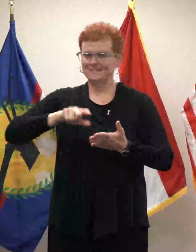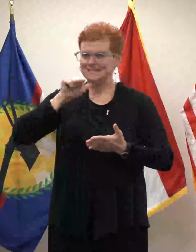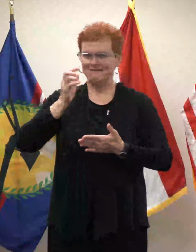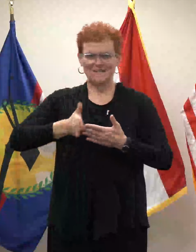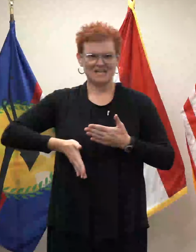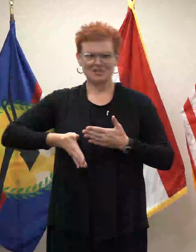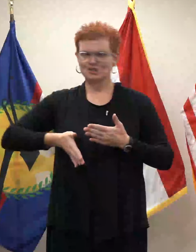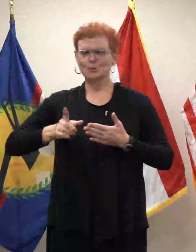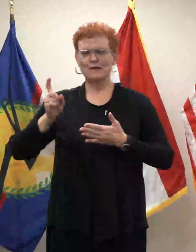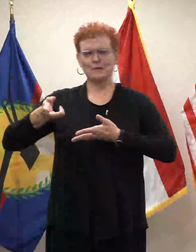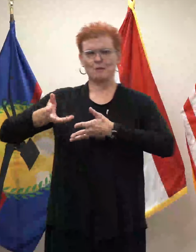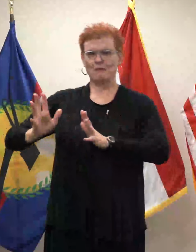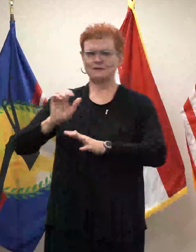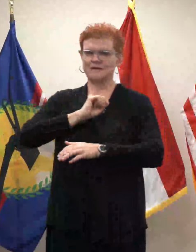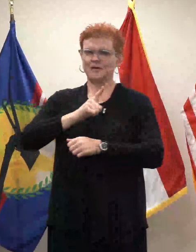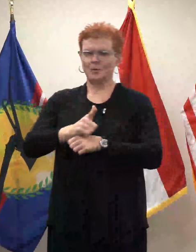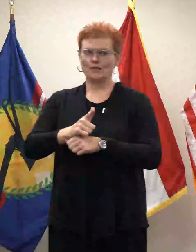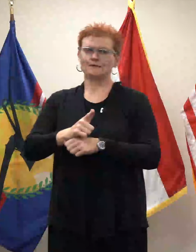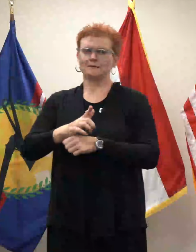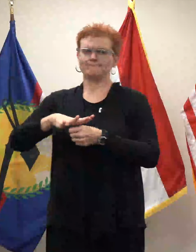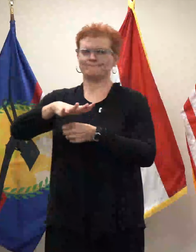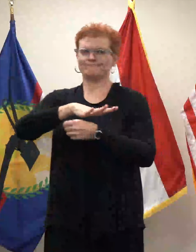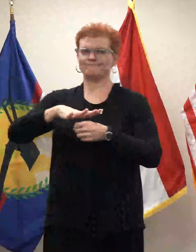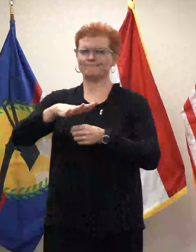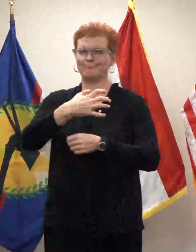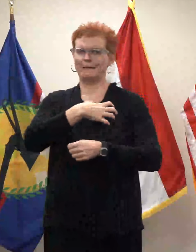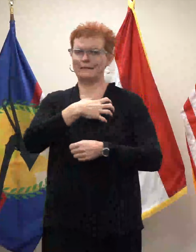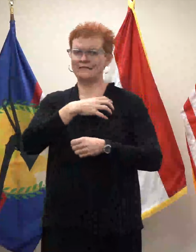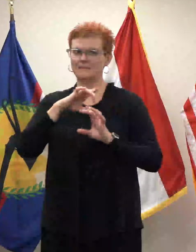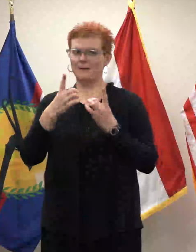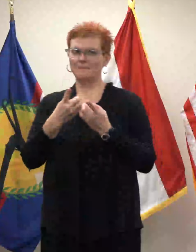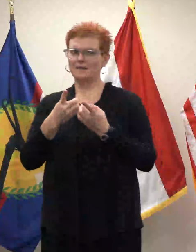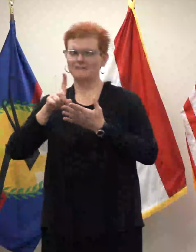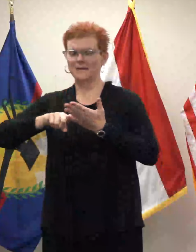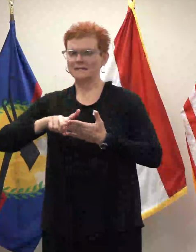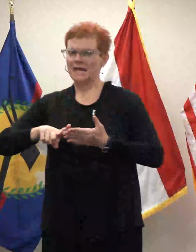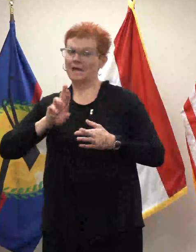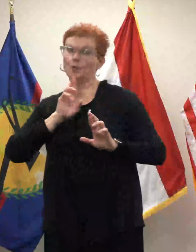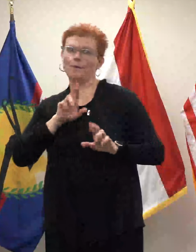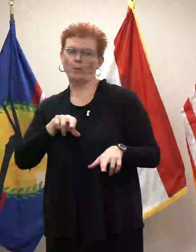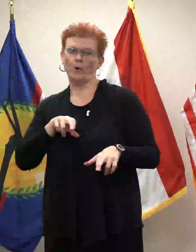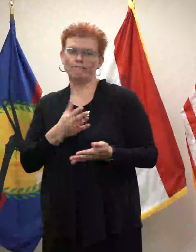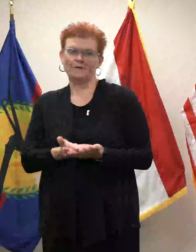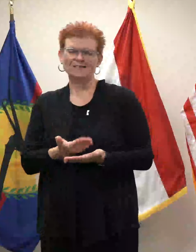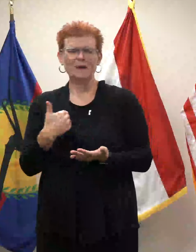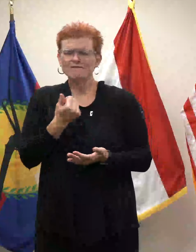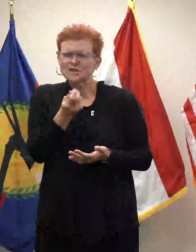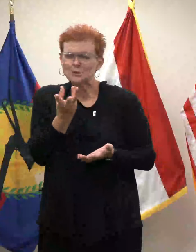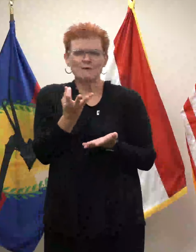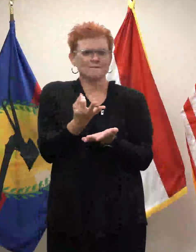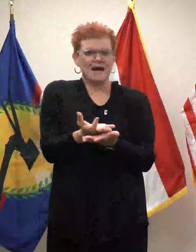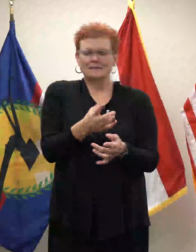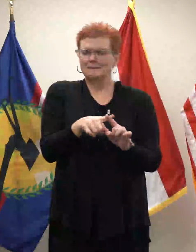to let the St. Louis Metropolitan Police Department do that investigation and report on it. We have a few of the facts now, but